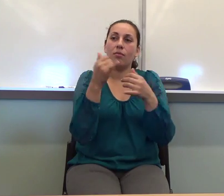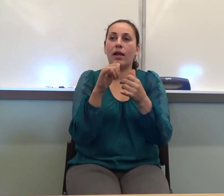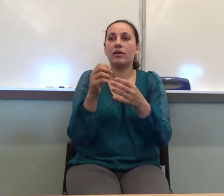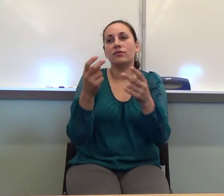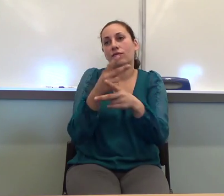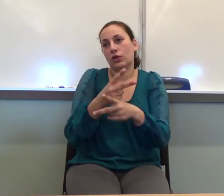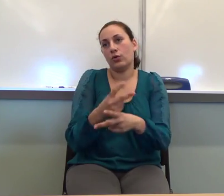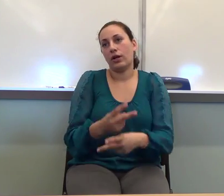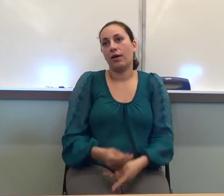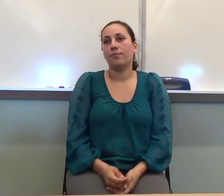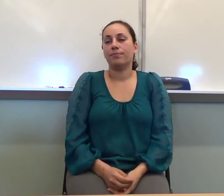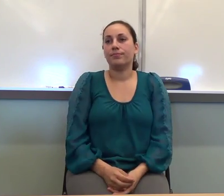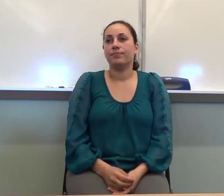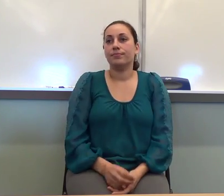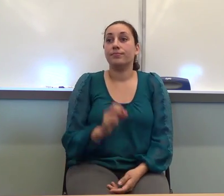Okay. Any others in